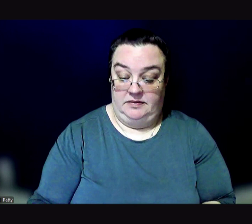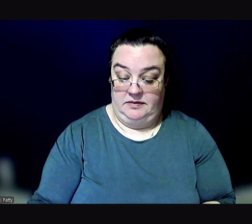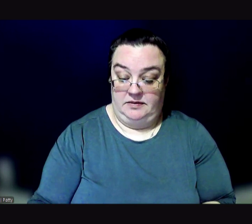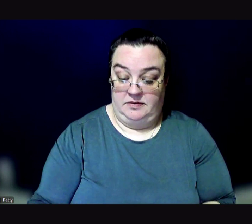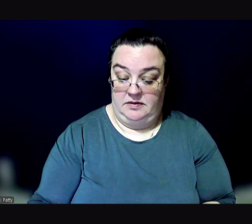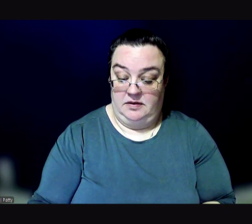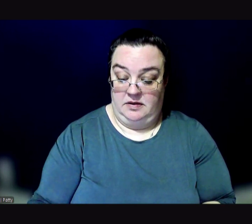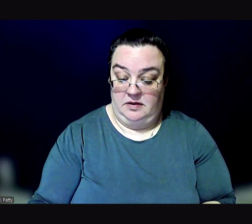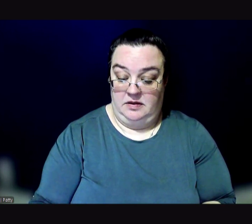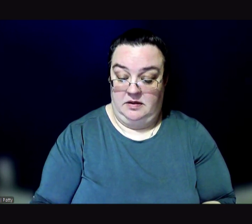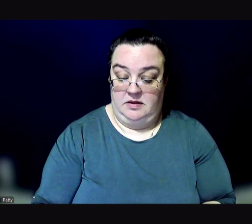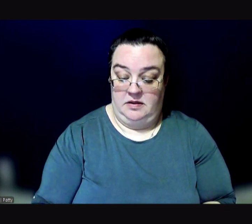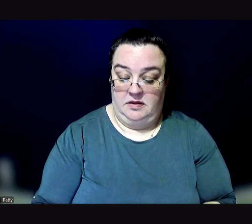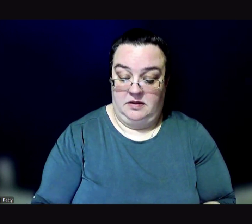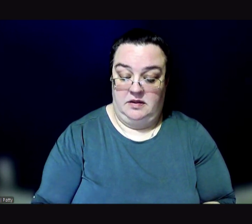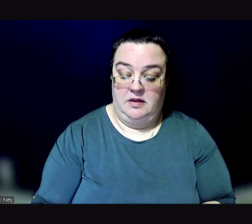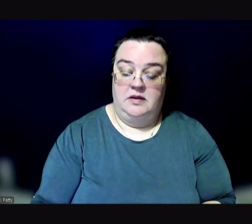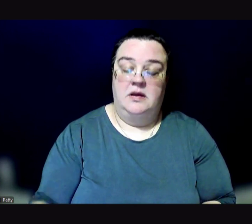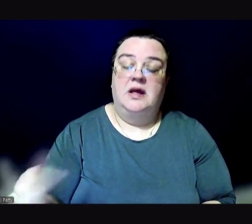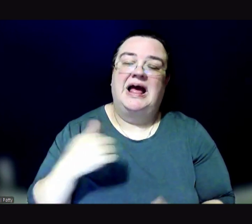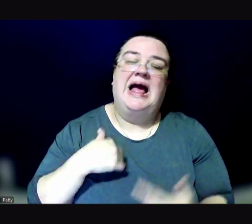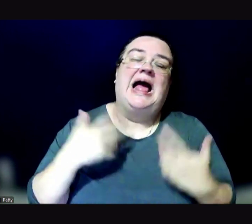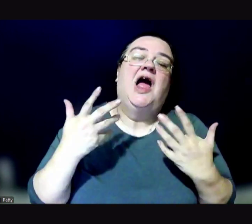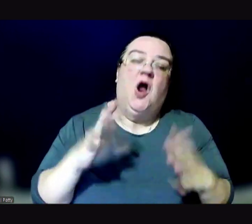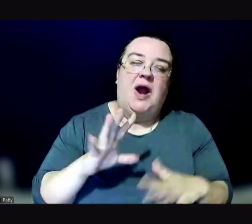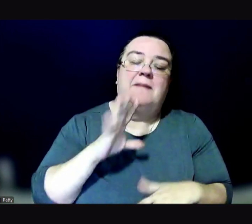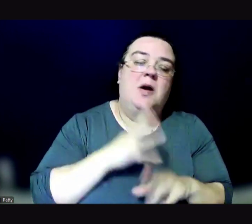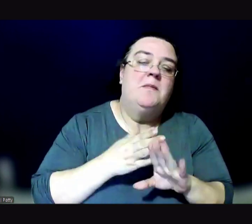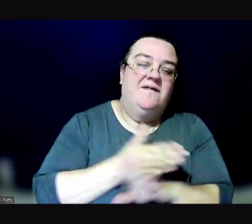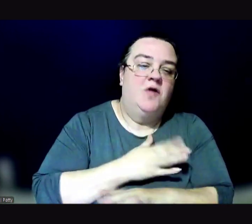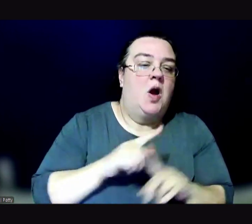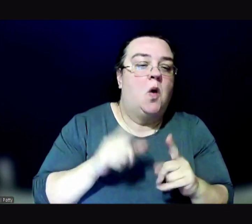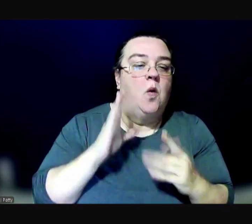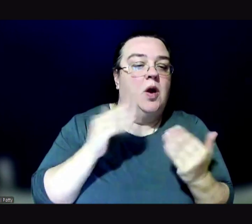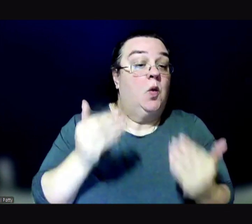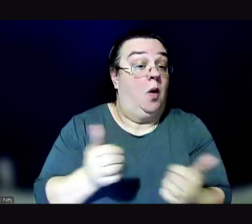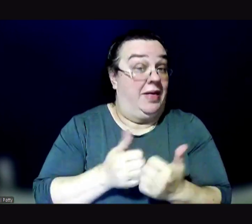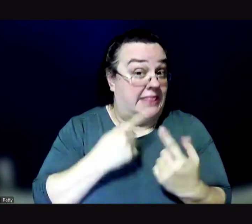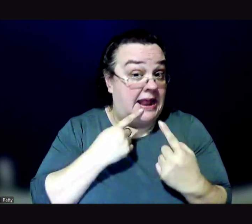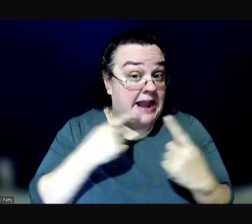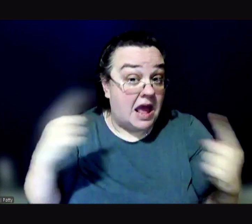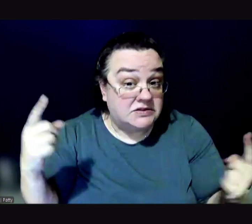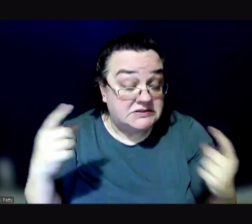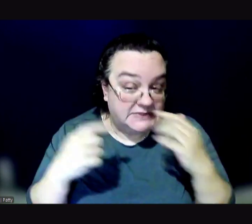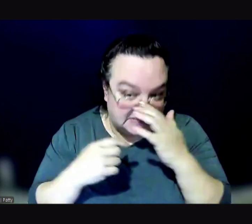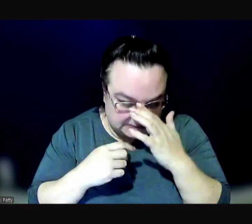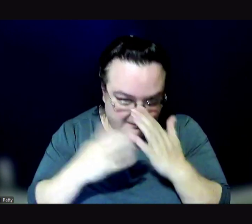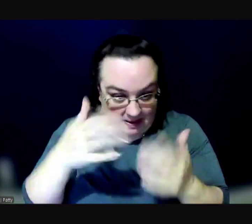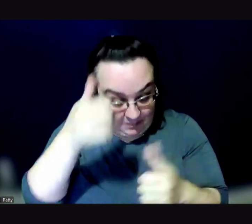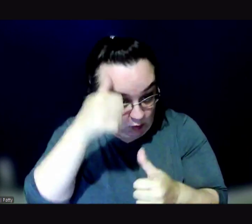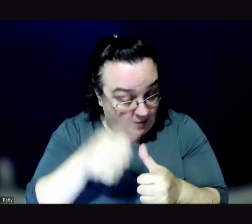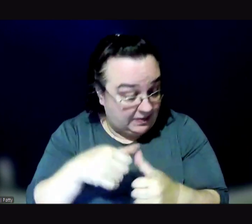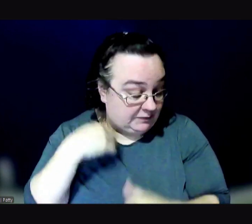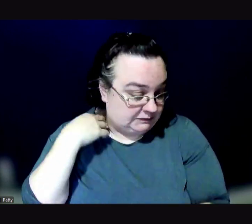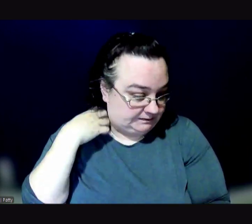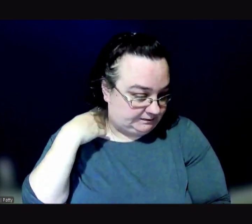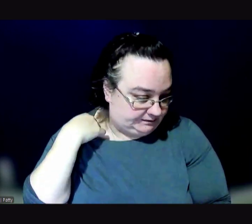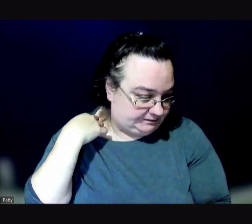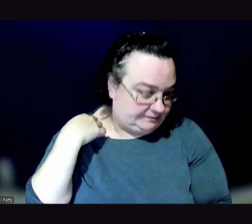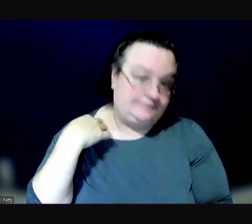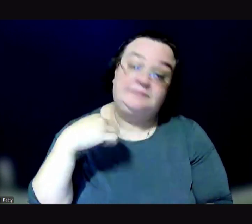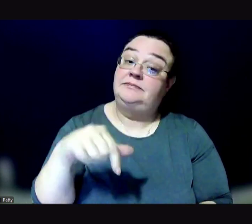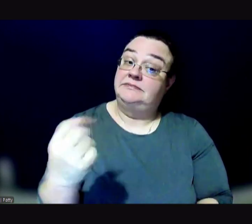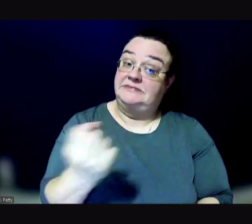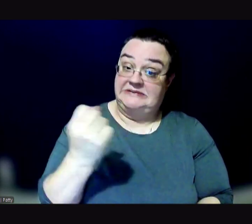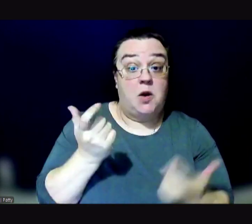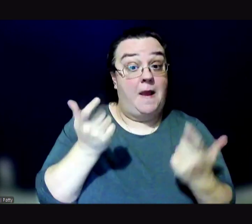well, I already spoke earlier, so I'll just get on with the announcements, as you may recall. So Saturday is a big day here at